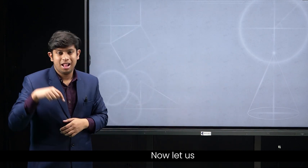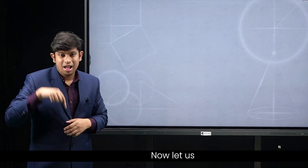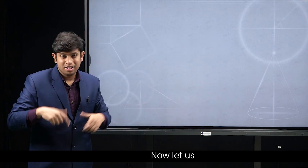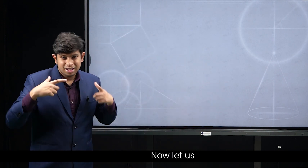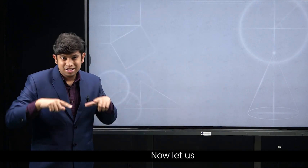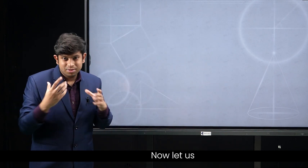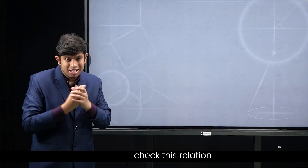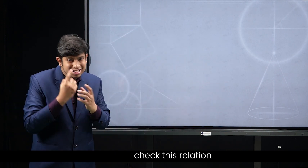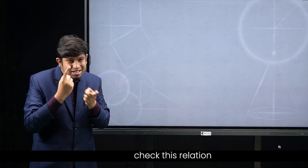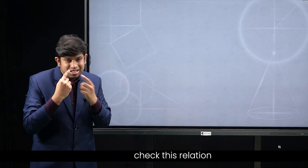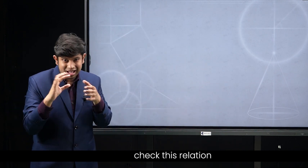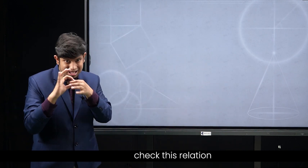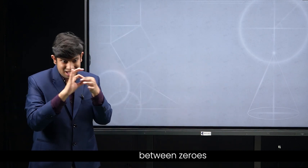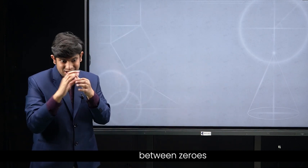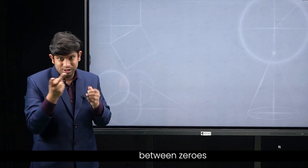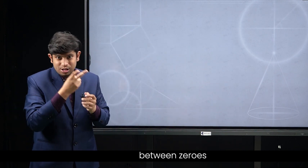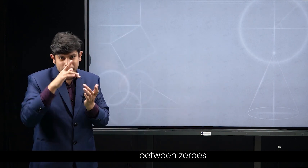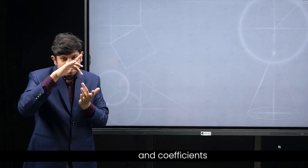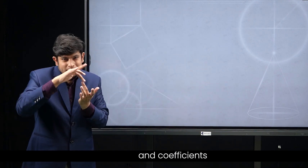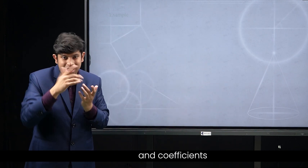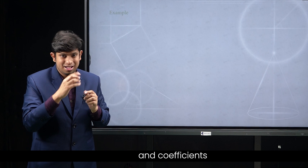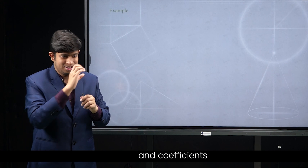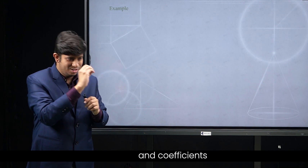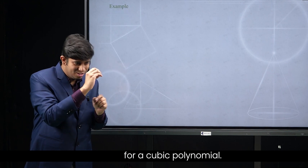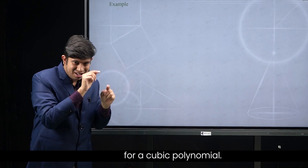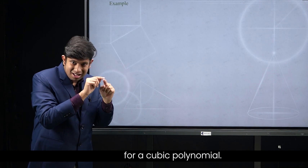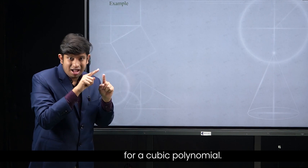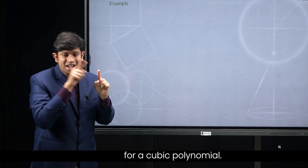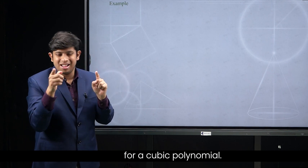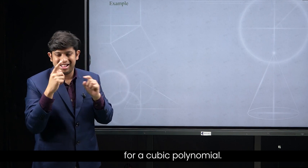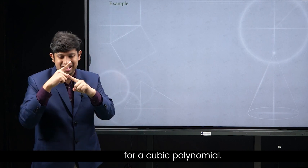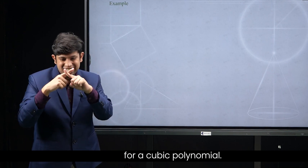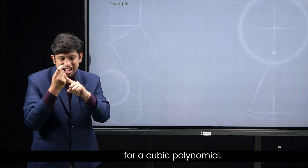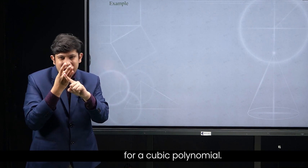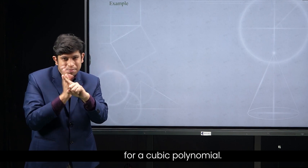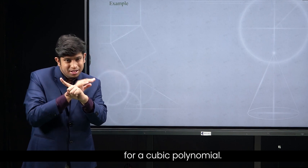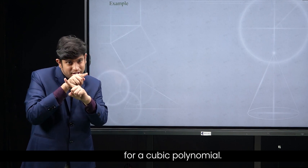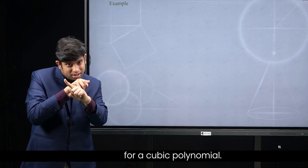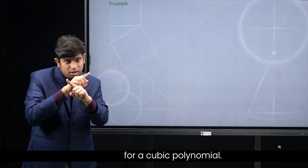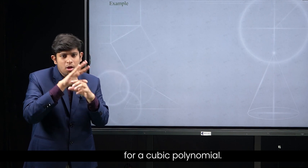Now, let us check this relation between zeros and coefficients for a cubic polynomial.